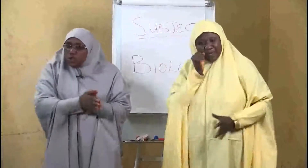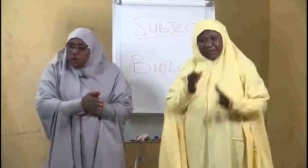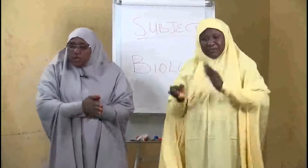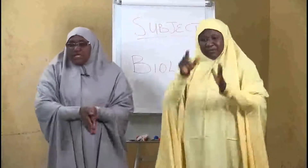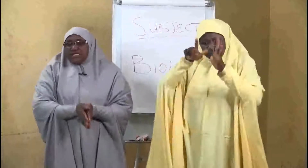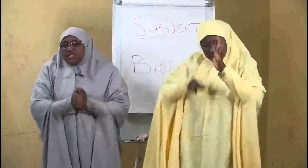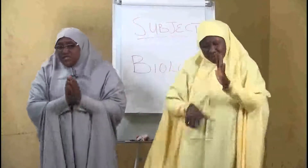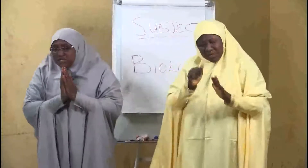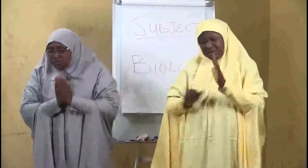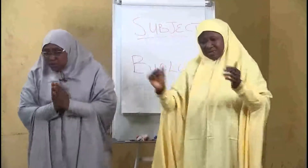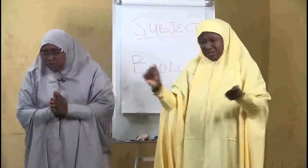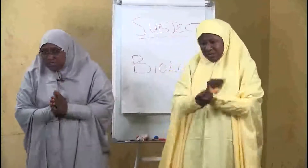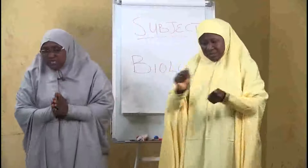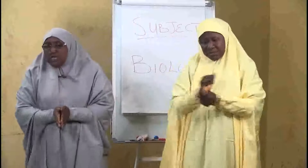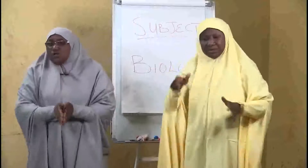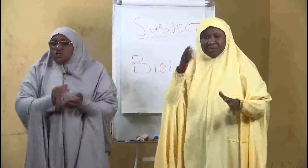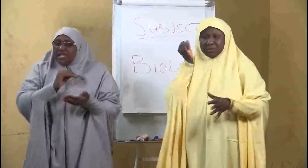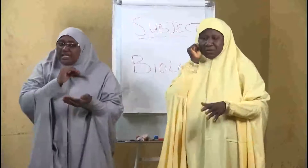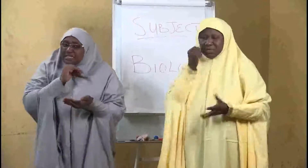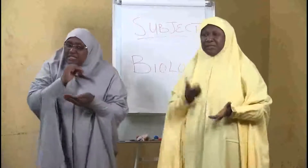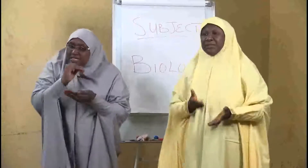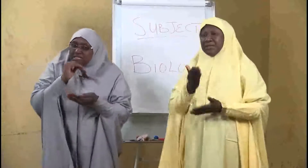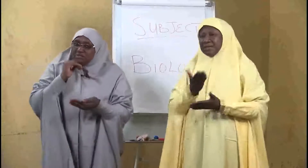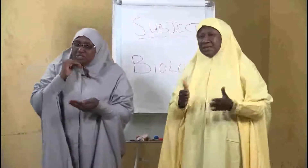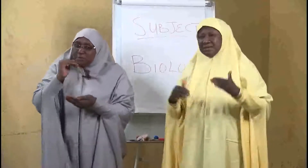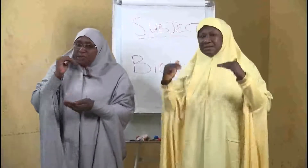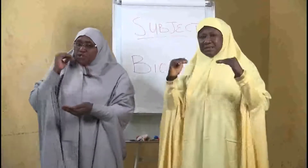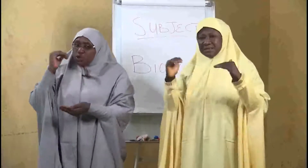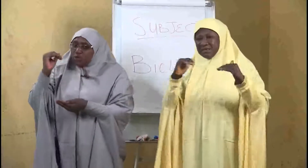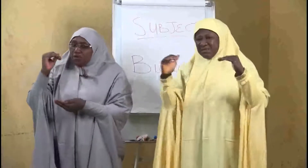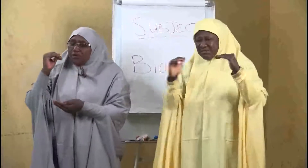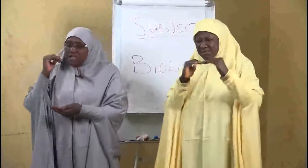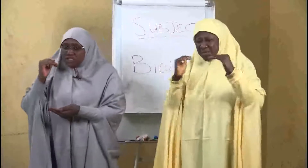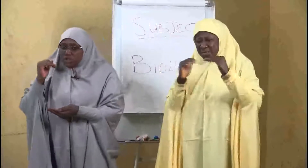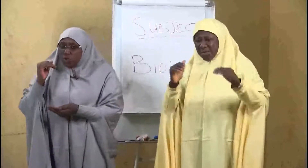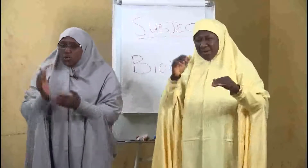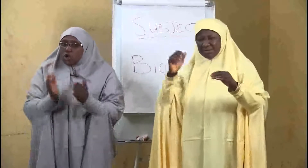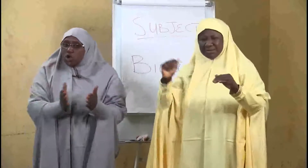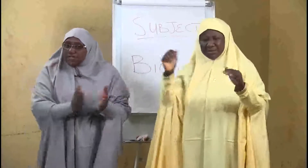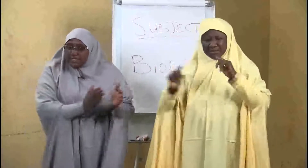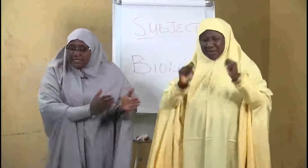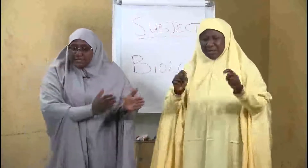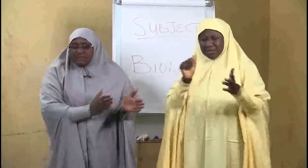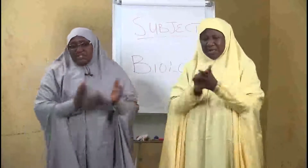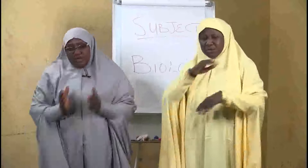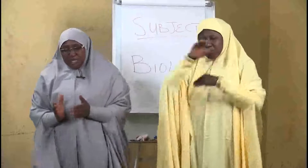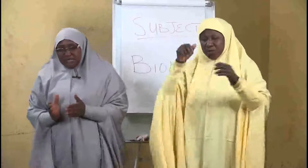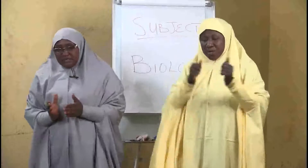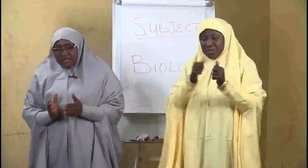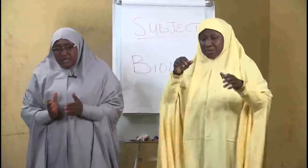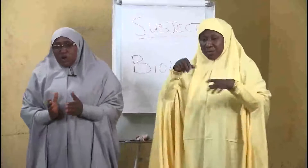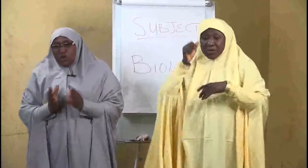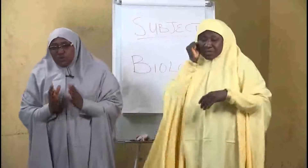too low, it destroys some seeds. So there is a certain temperature range which all seeds